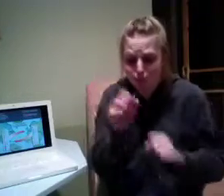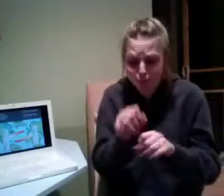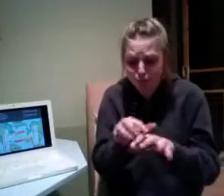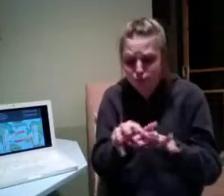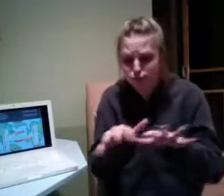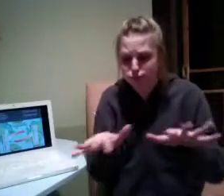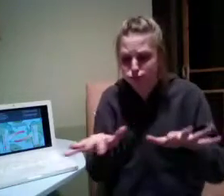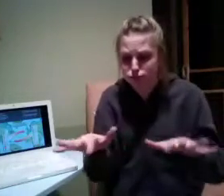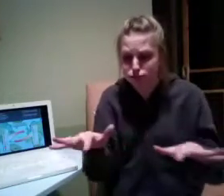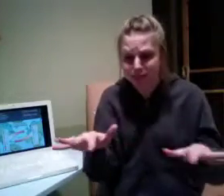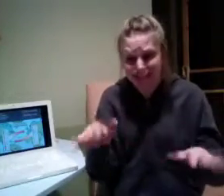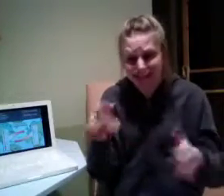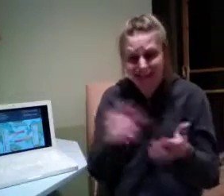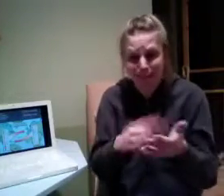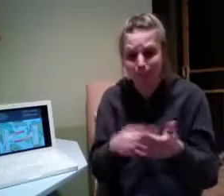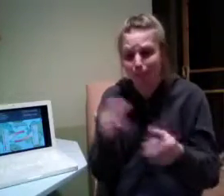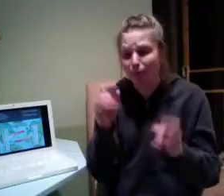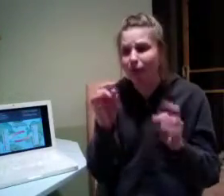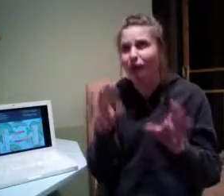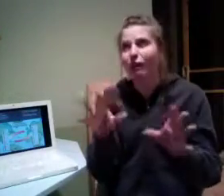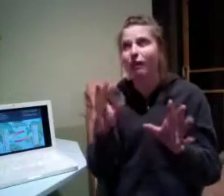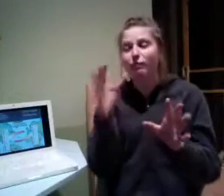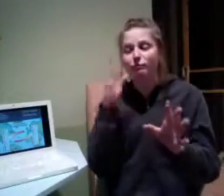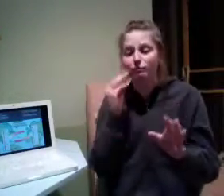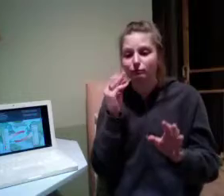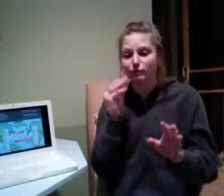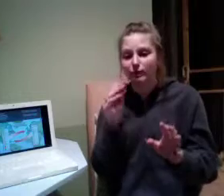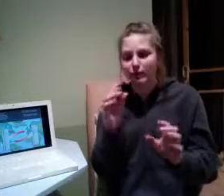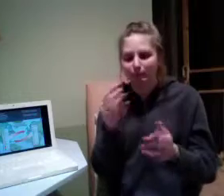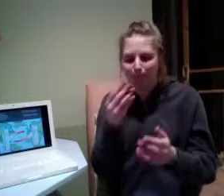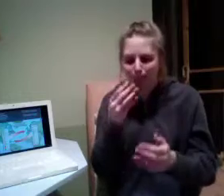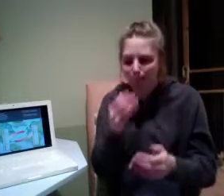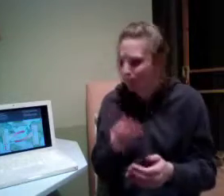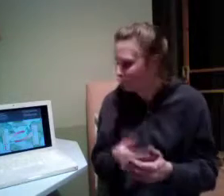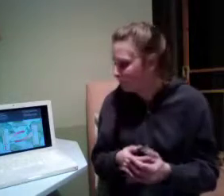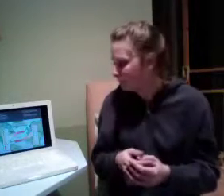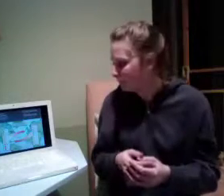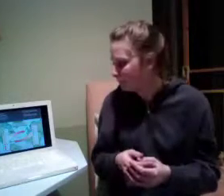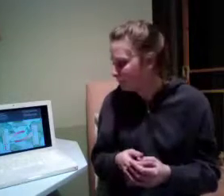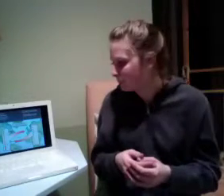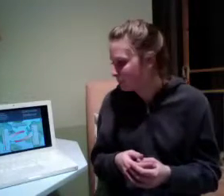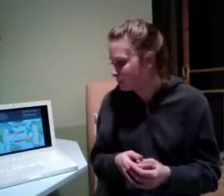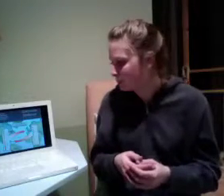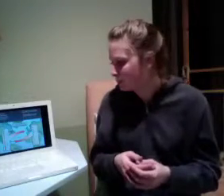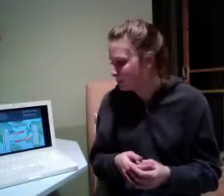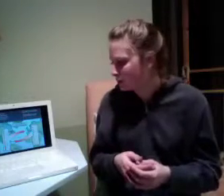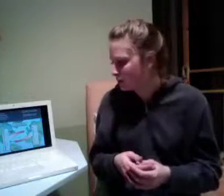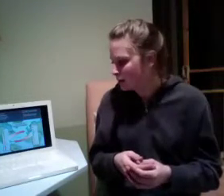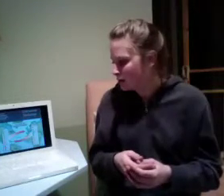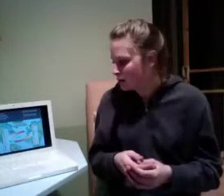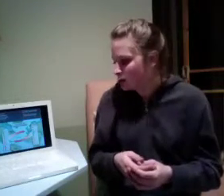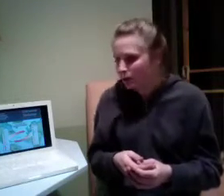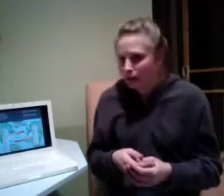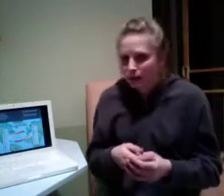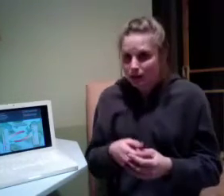are going to be a terrible, terrible thing, like we're going to see in the next slide. But really, the Columbian Exchange is really about the fact that for the first time